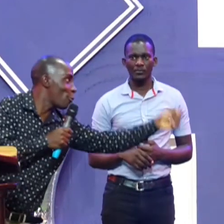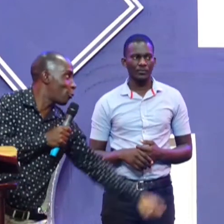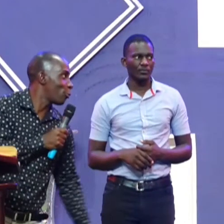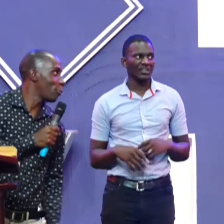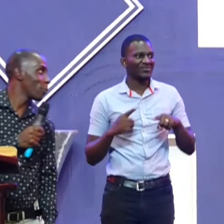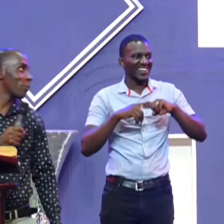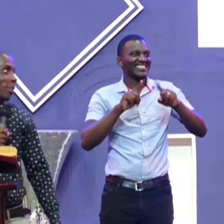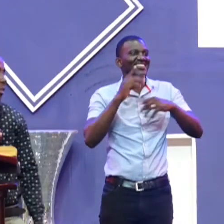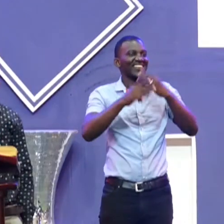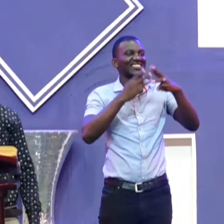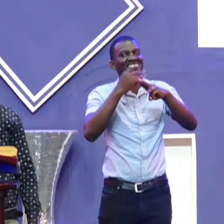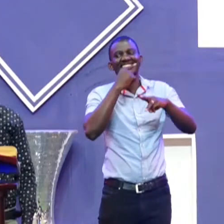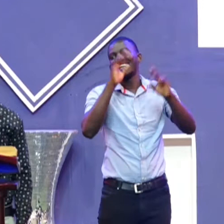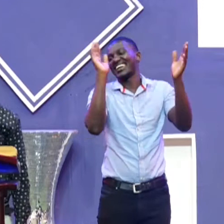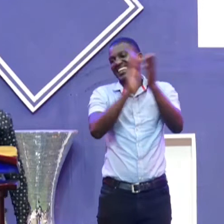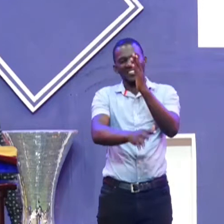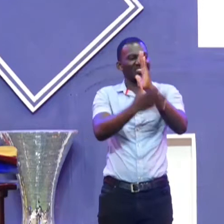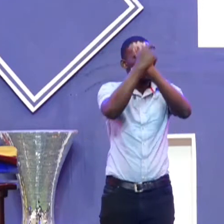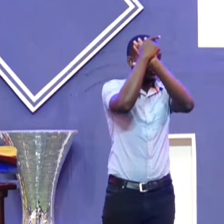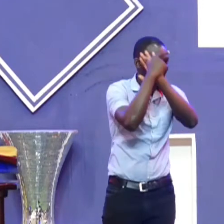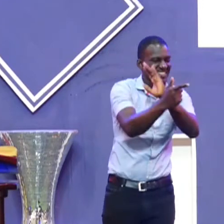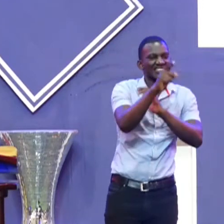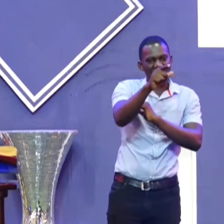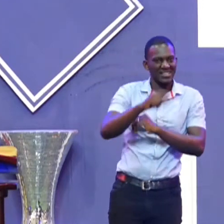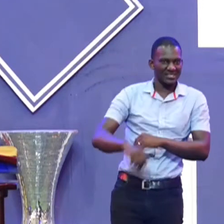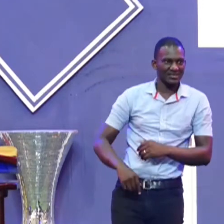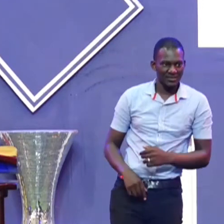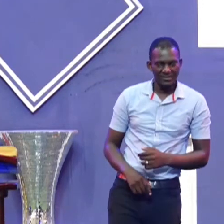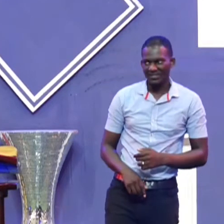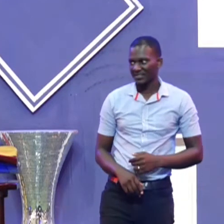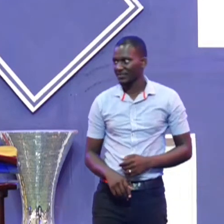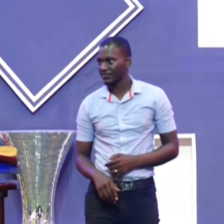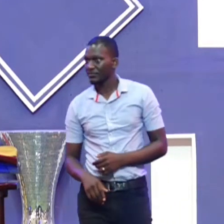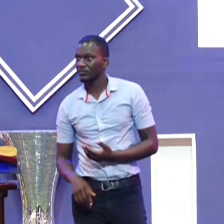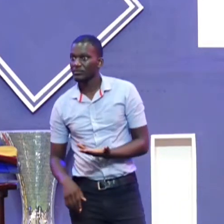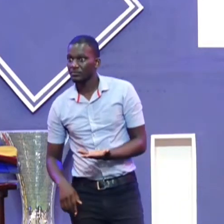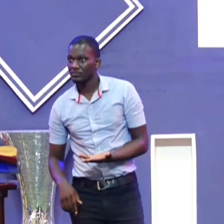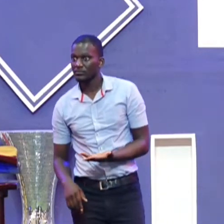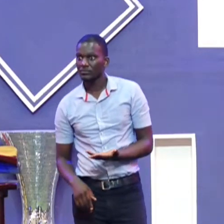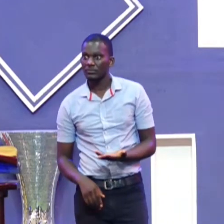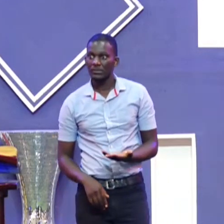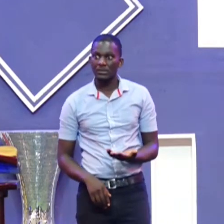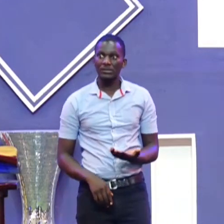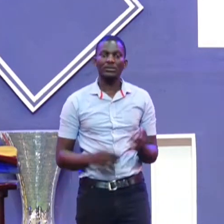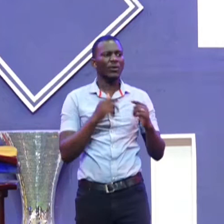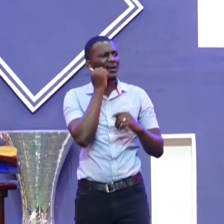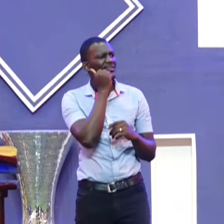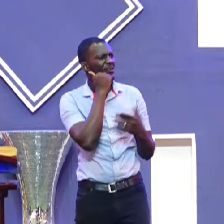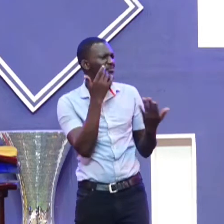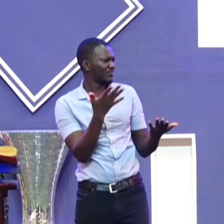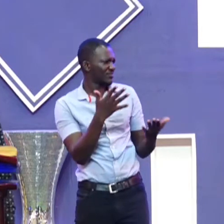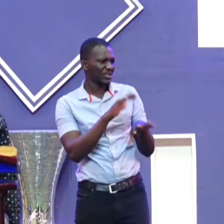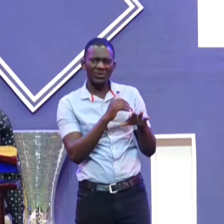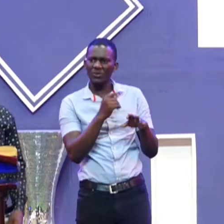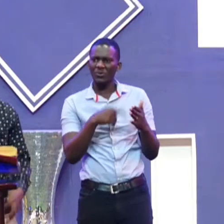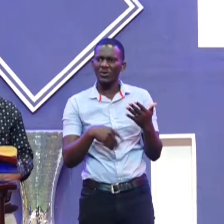little. But the world will confirm you and graduate you as a professor. Now, what would we call